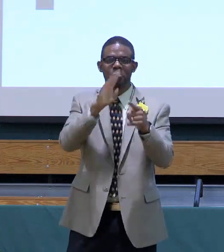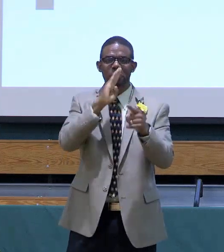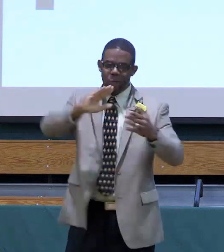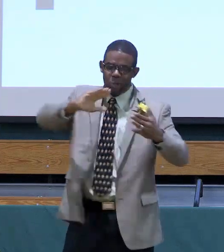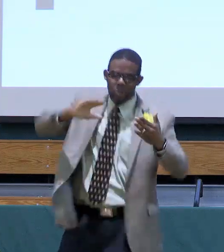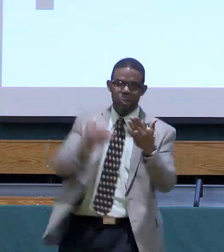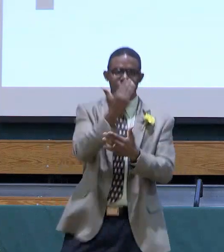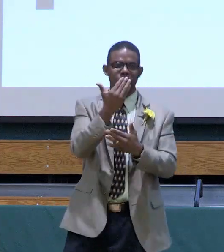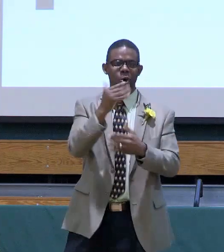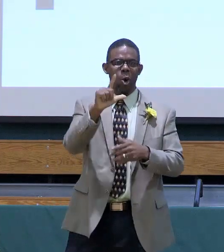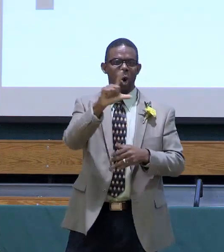was selected